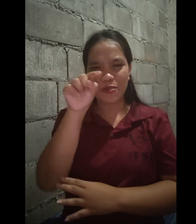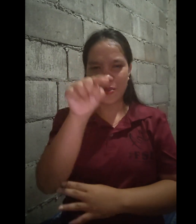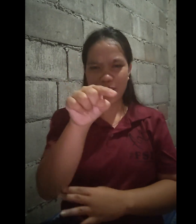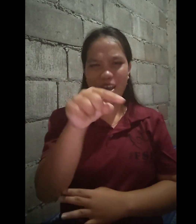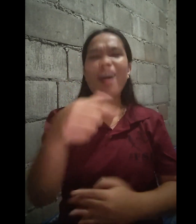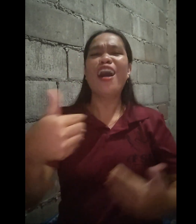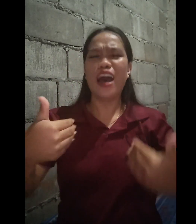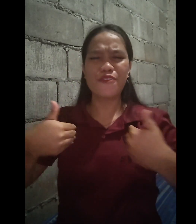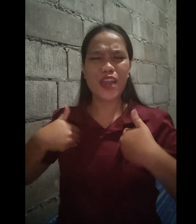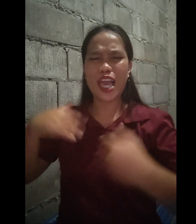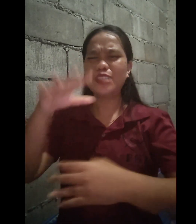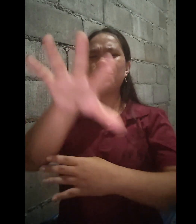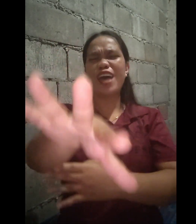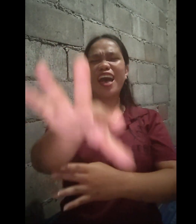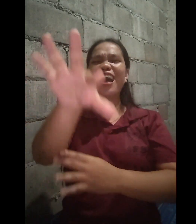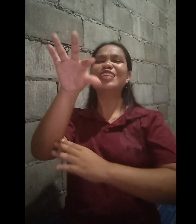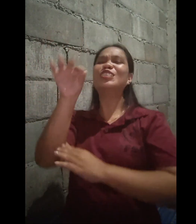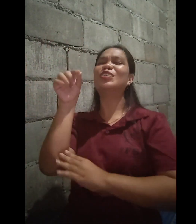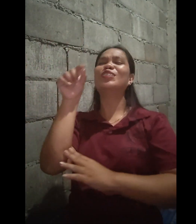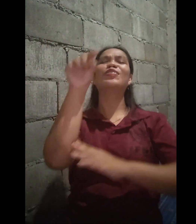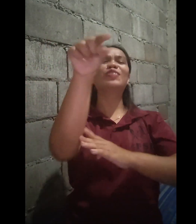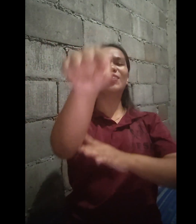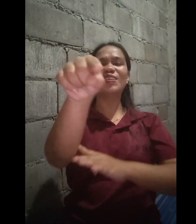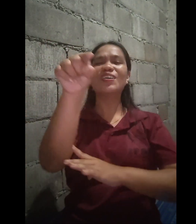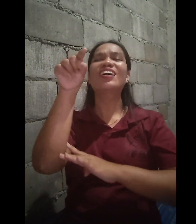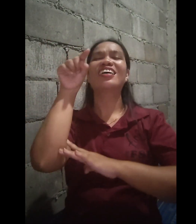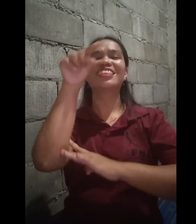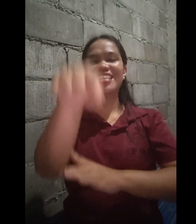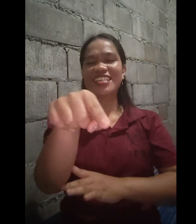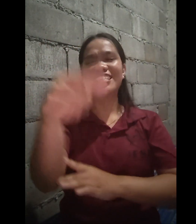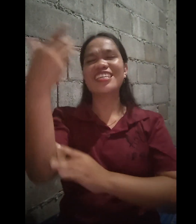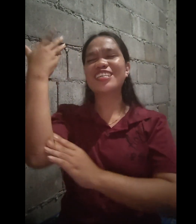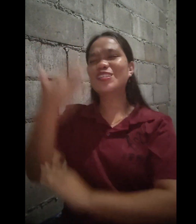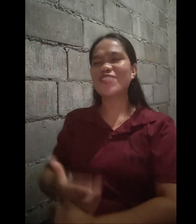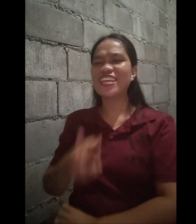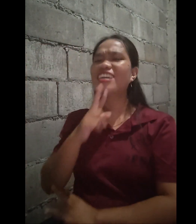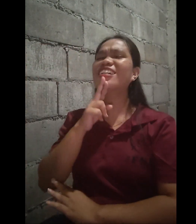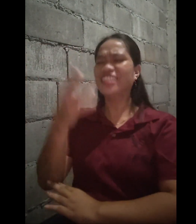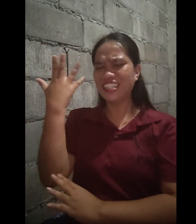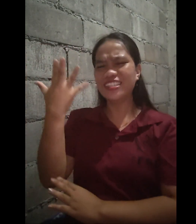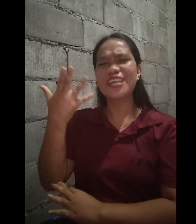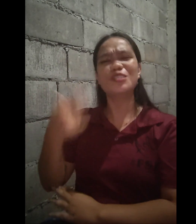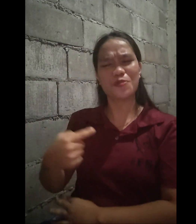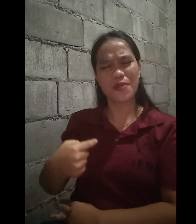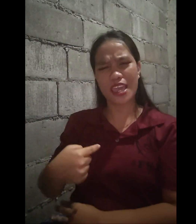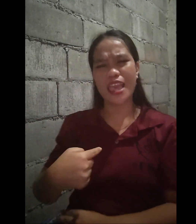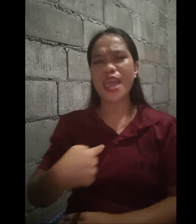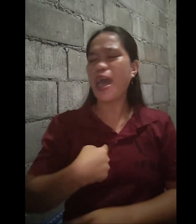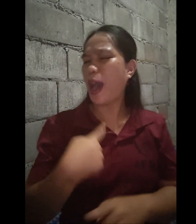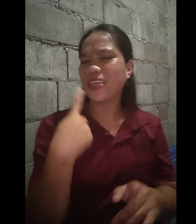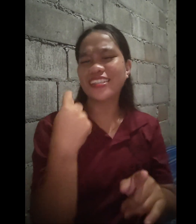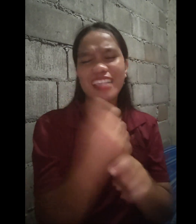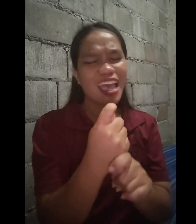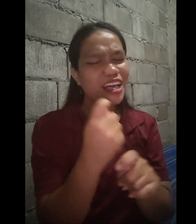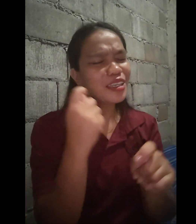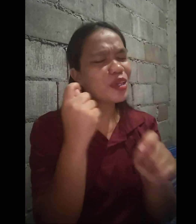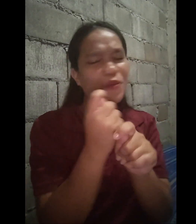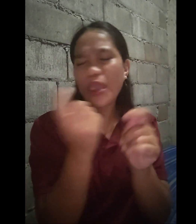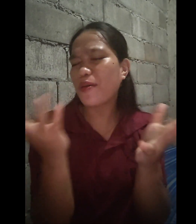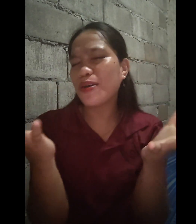find you. I've got to find you. This is real, this is me. I'm